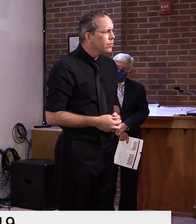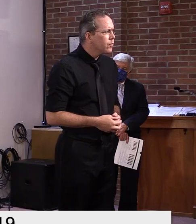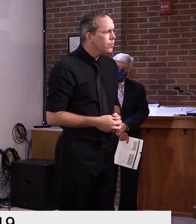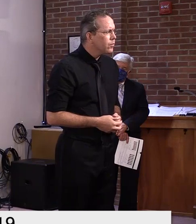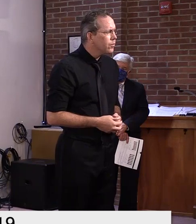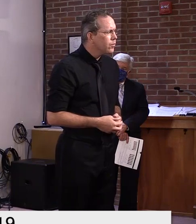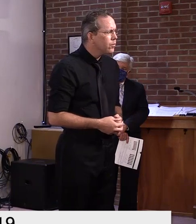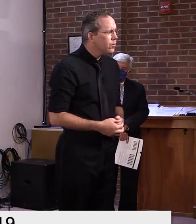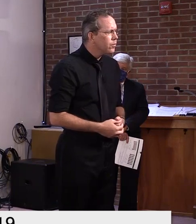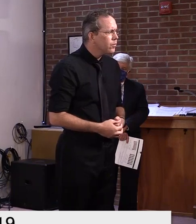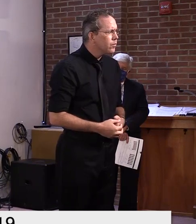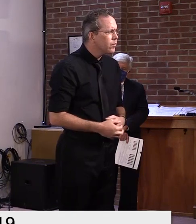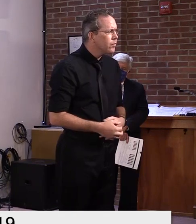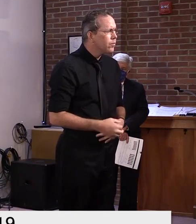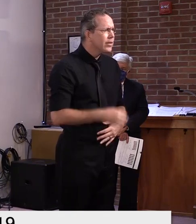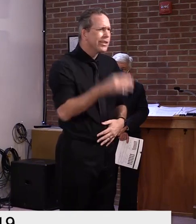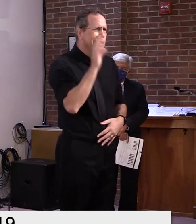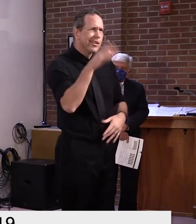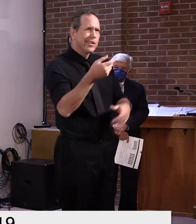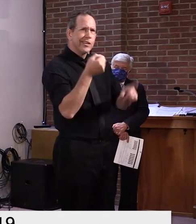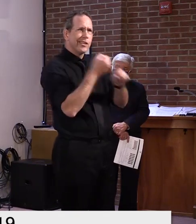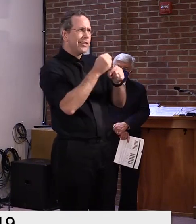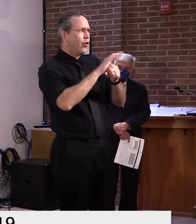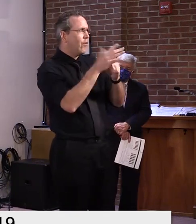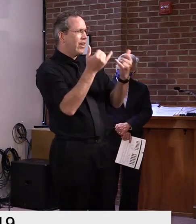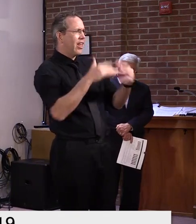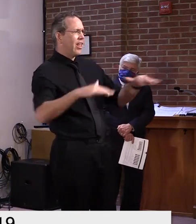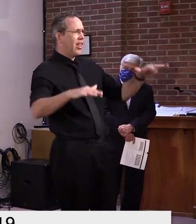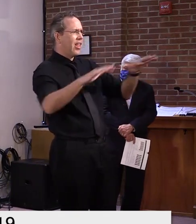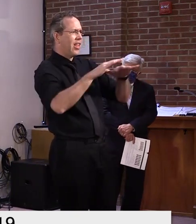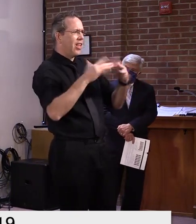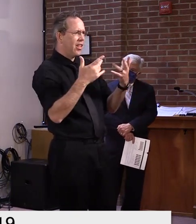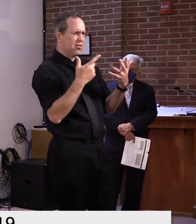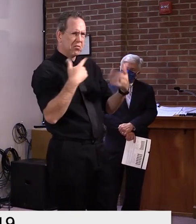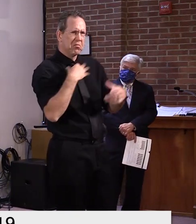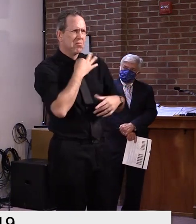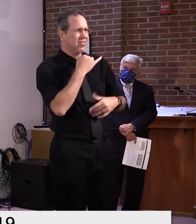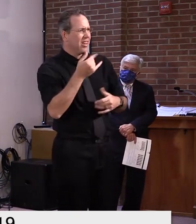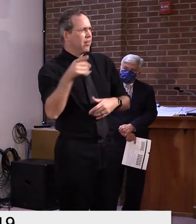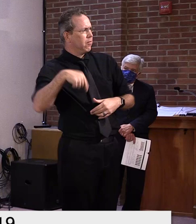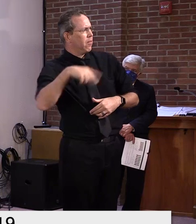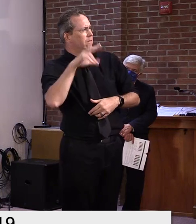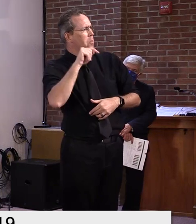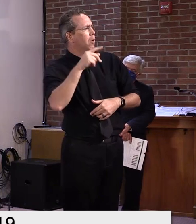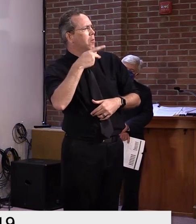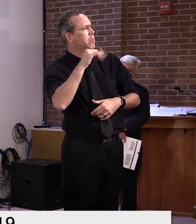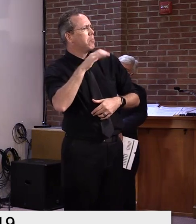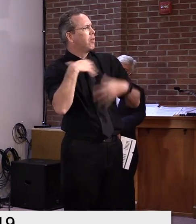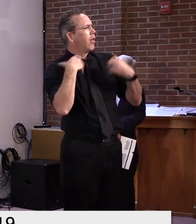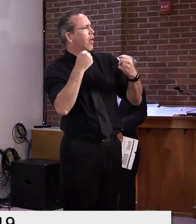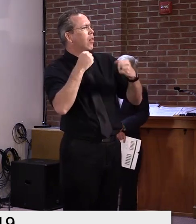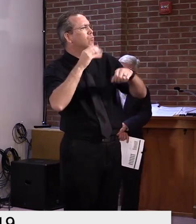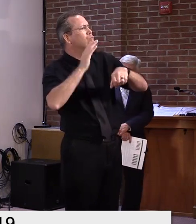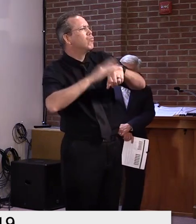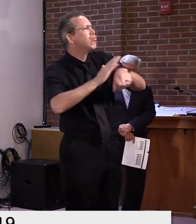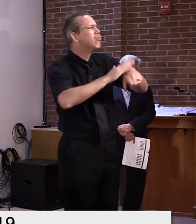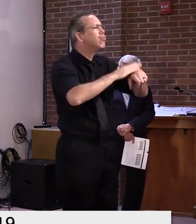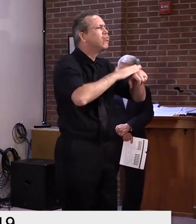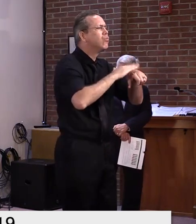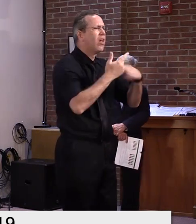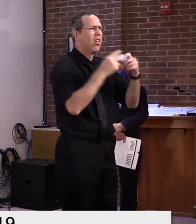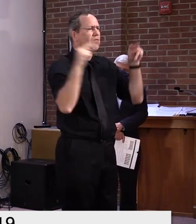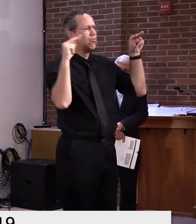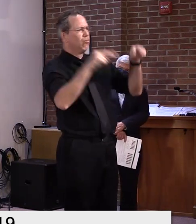it has made us all more aware, and certainly, you know, we've had numerous flu seasons over the